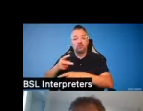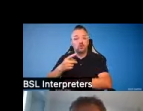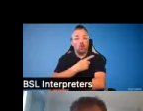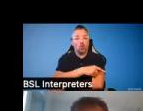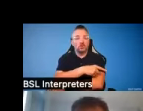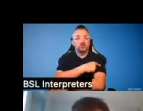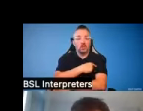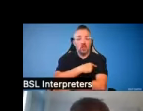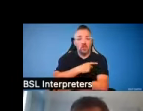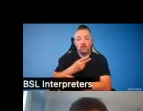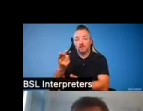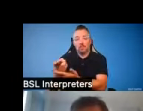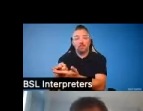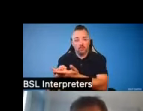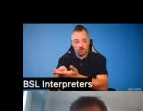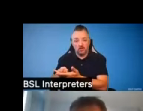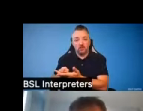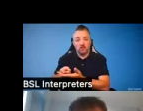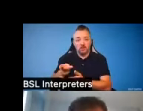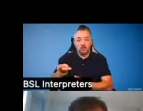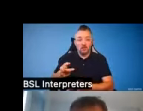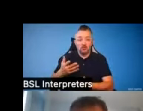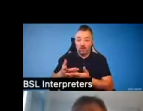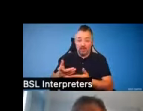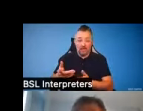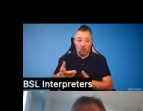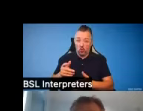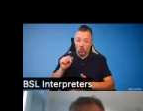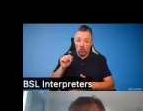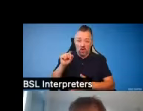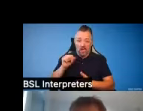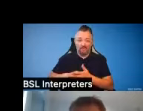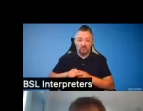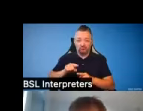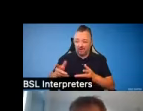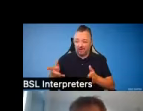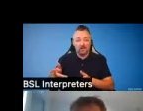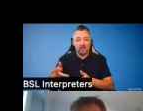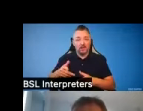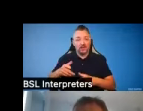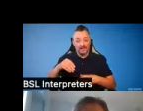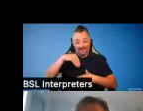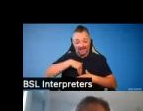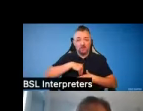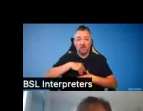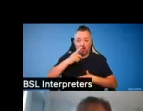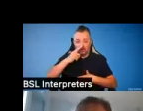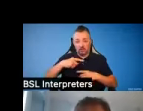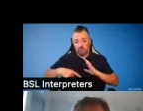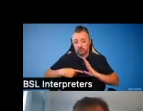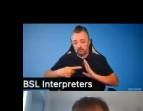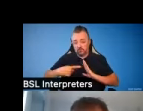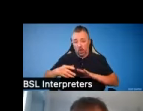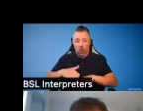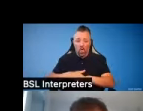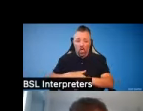surfaces in the bedding, and it's really, really resistant. It's resistant to drying out, and it lives a long time, but